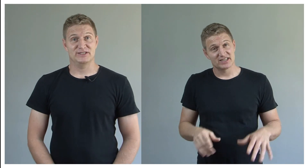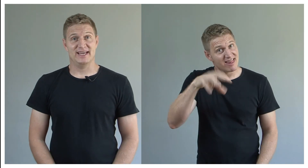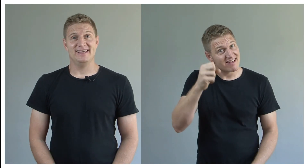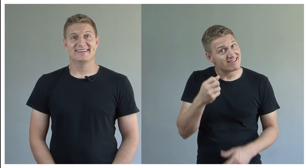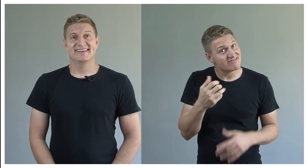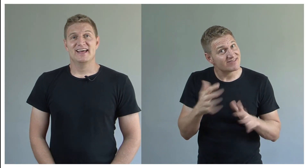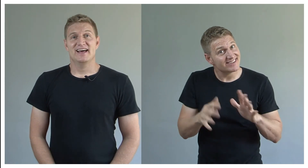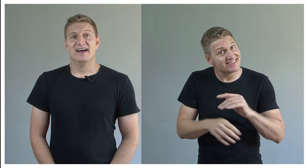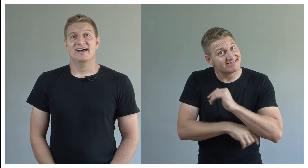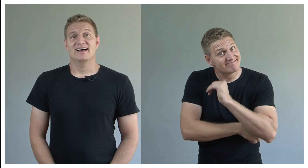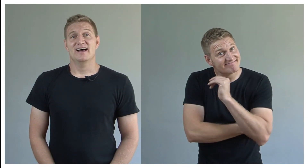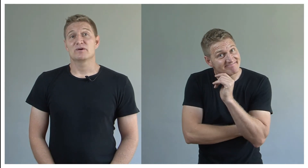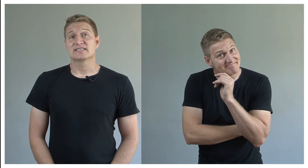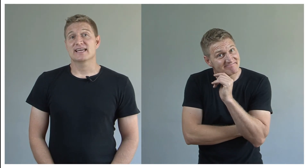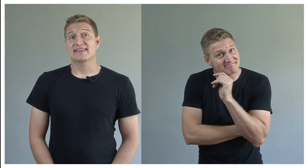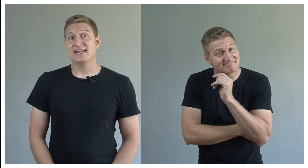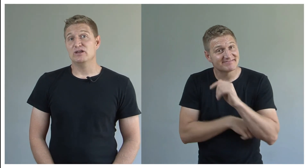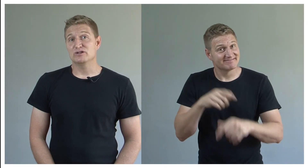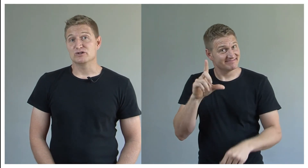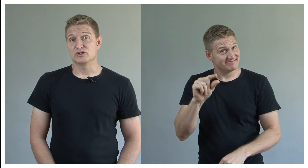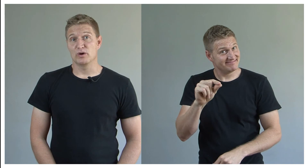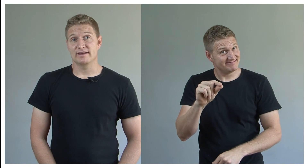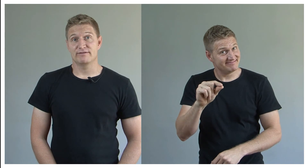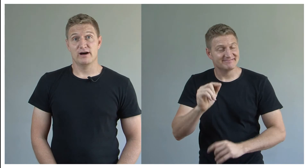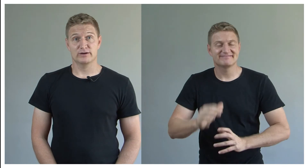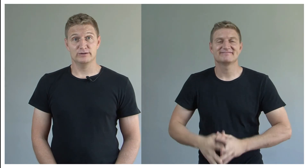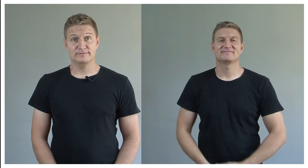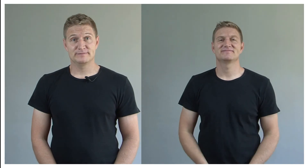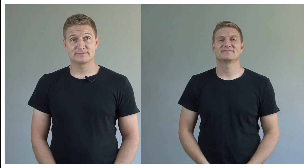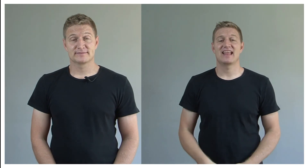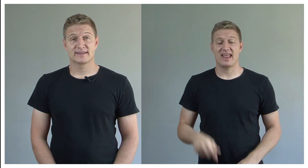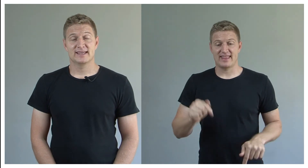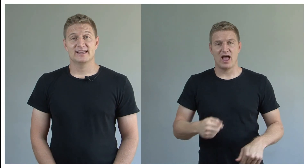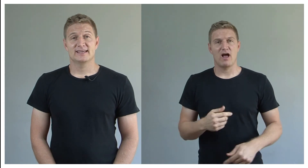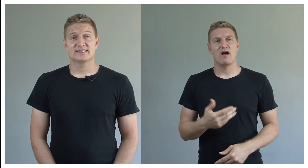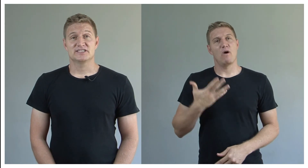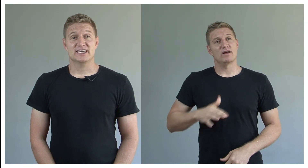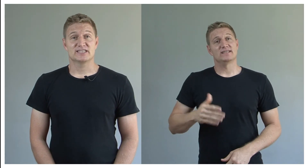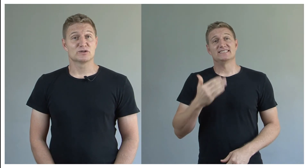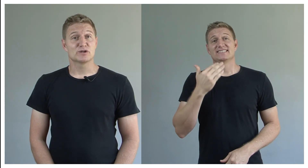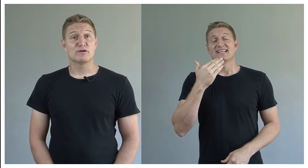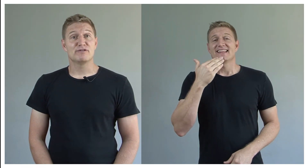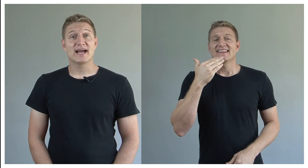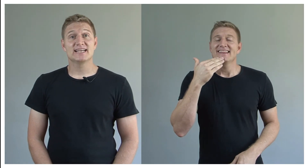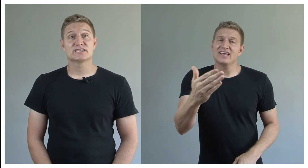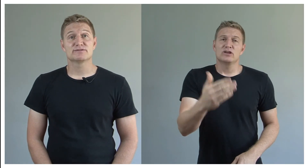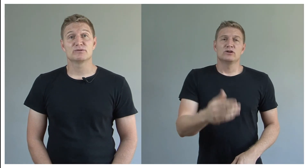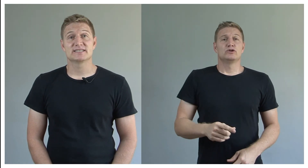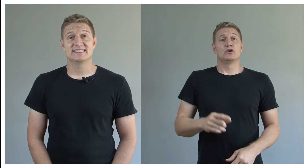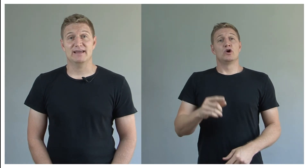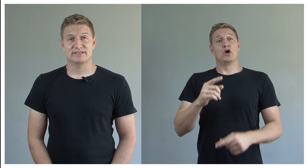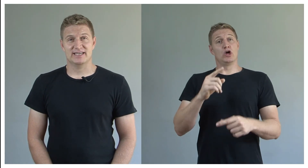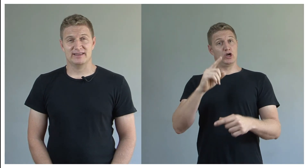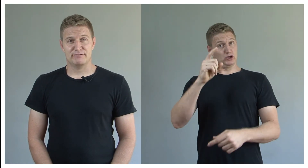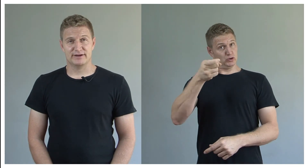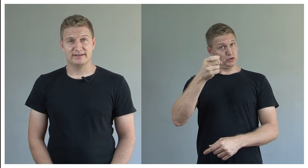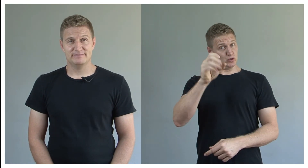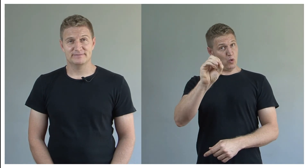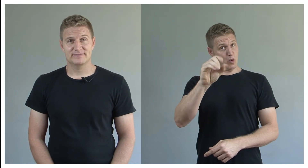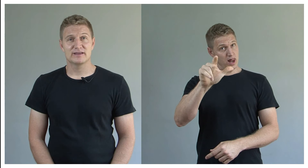today, I want to say thank you to Zoli Faku. She is also a finalist for Miss Deaf South Africa,